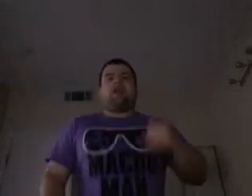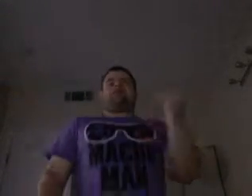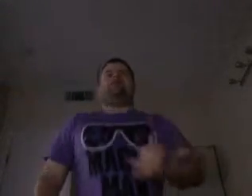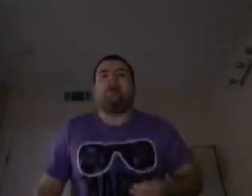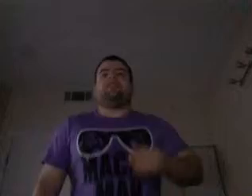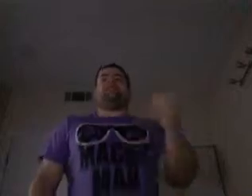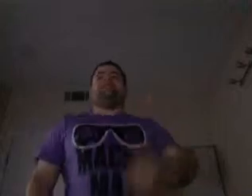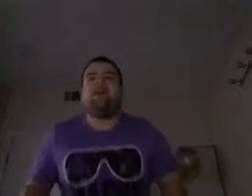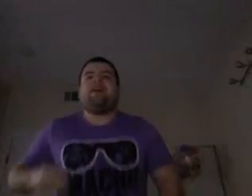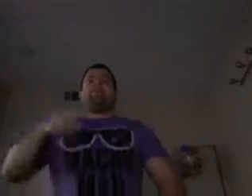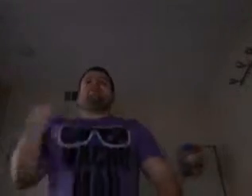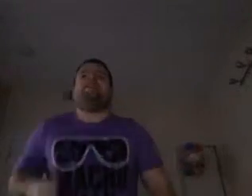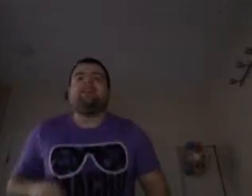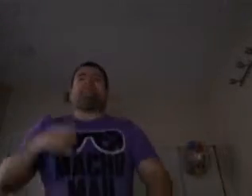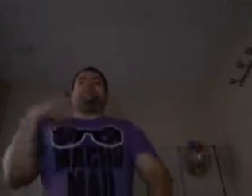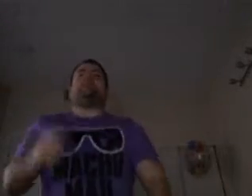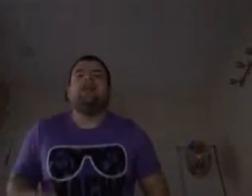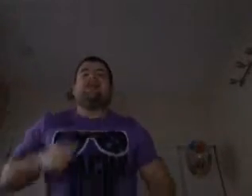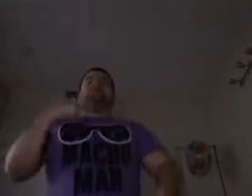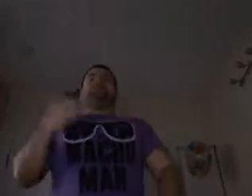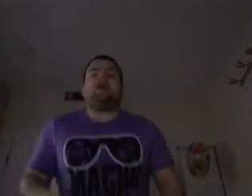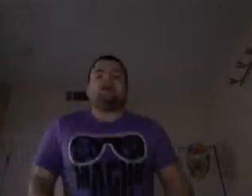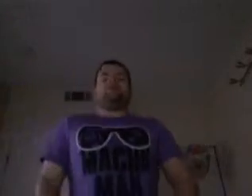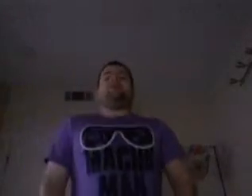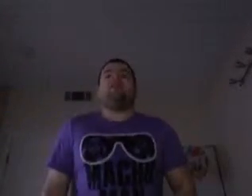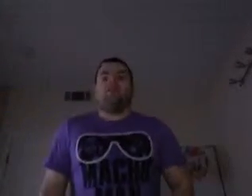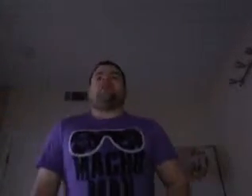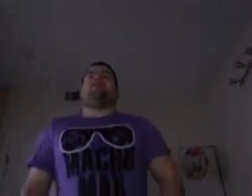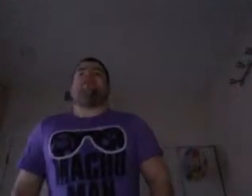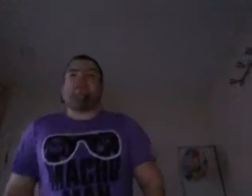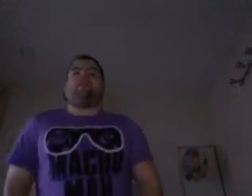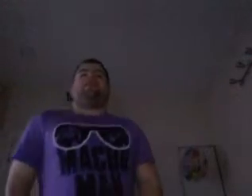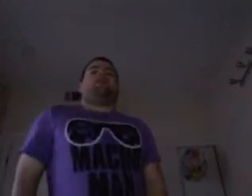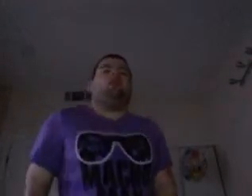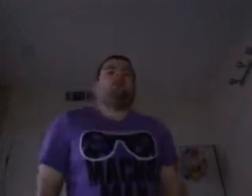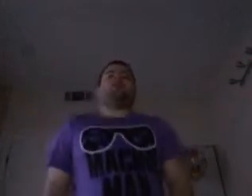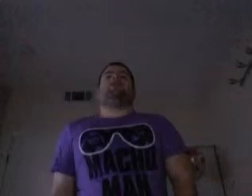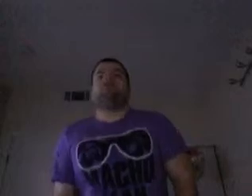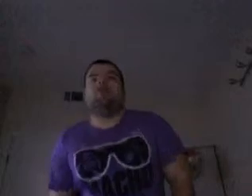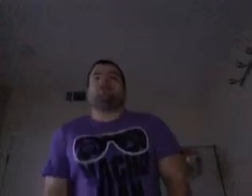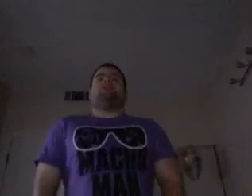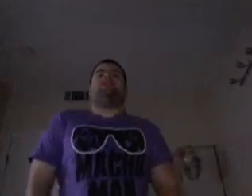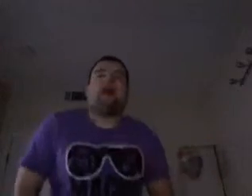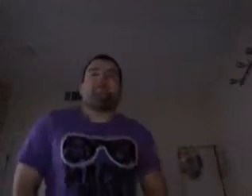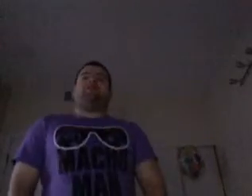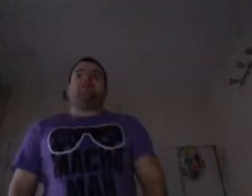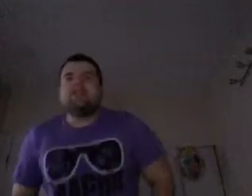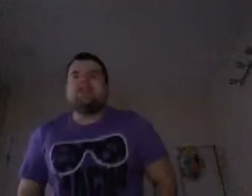They talk to me. Talk to me, talk to me, talk to me. All in others are